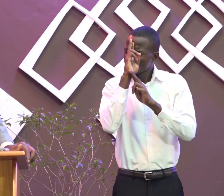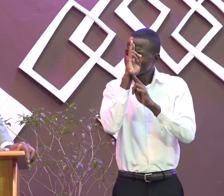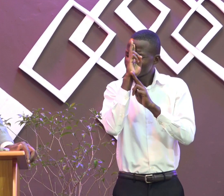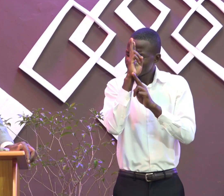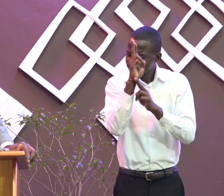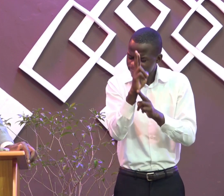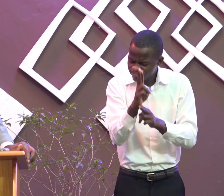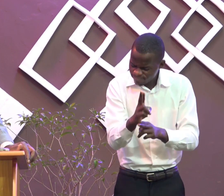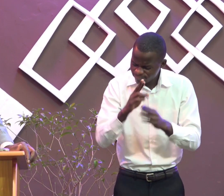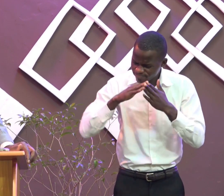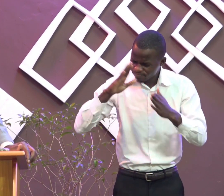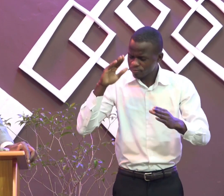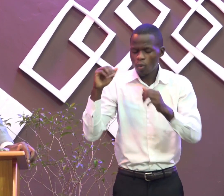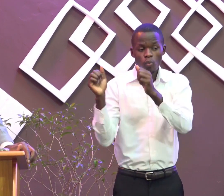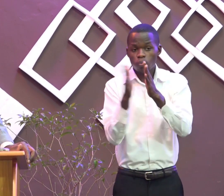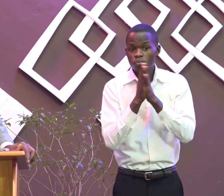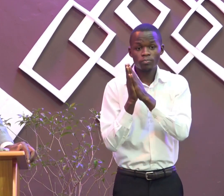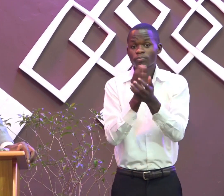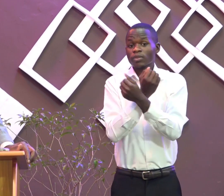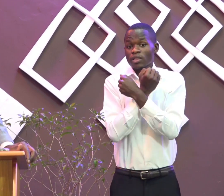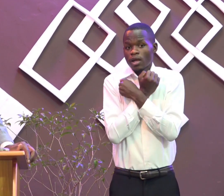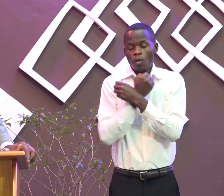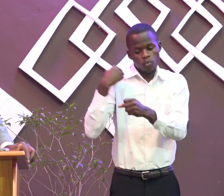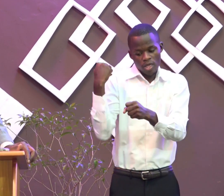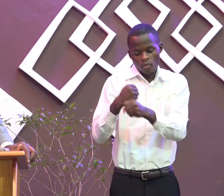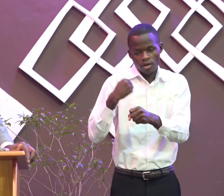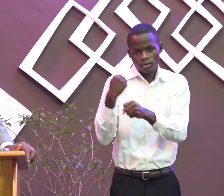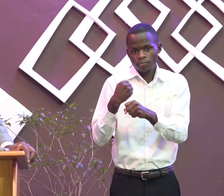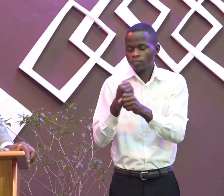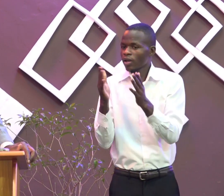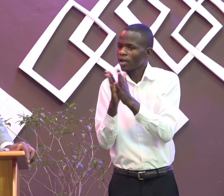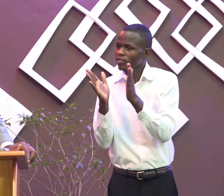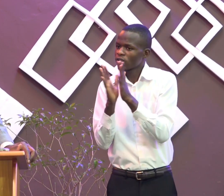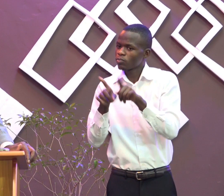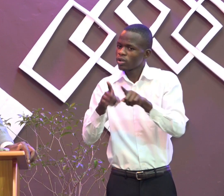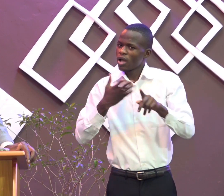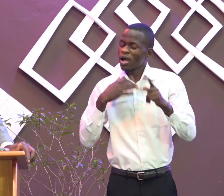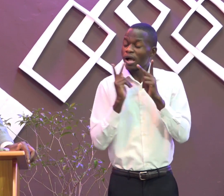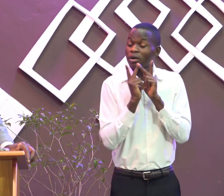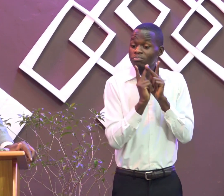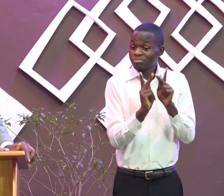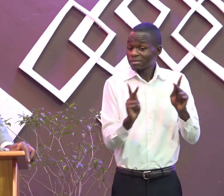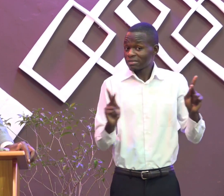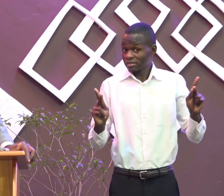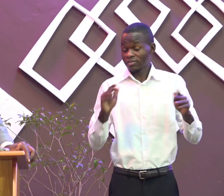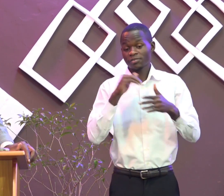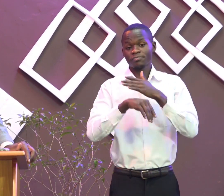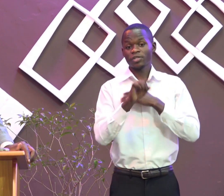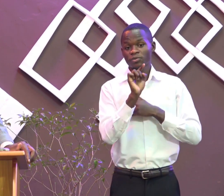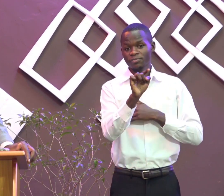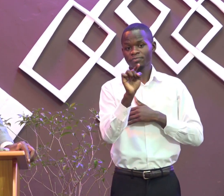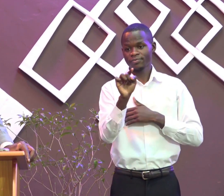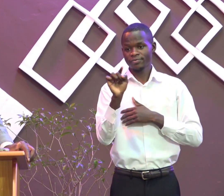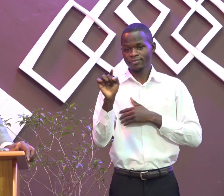mu kwagala okw'omulimu gwabwe mubeerenga n'emirembe mu mmwe. In 13 says, and